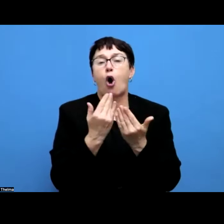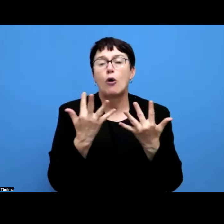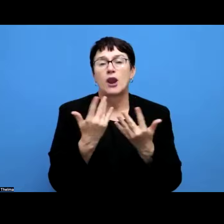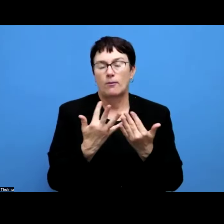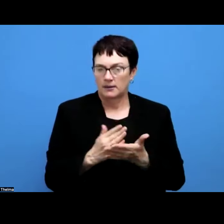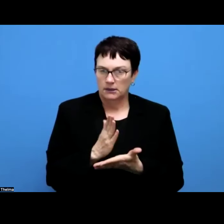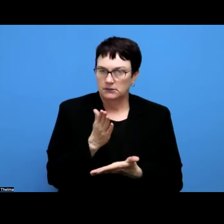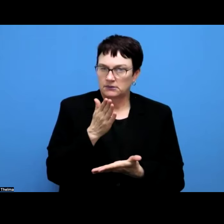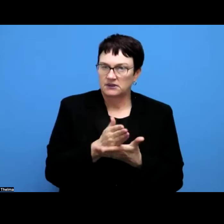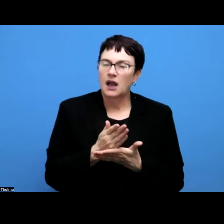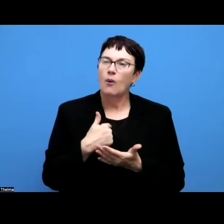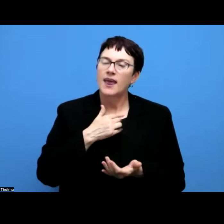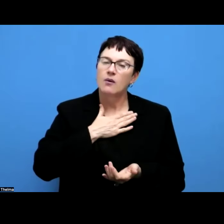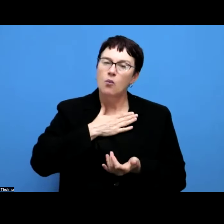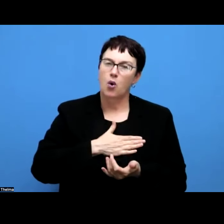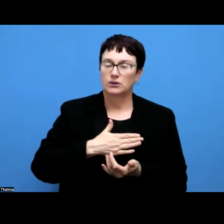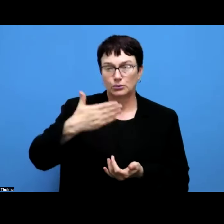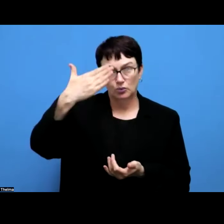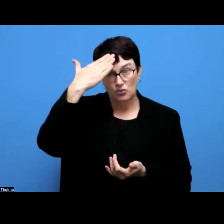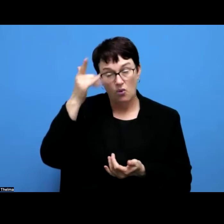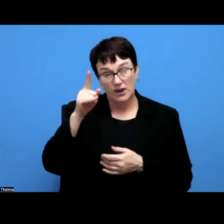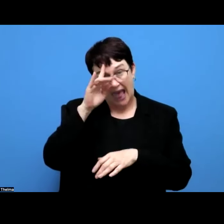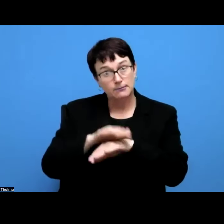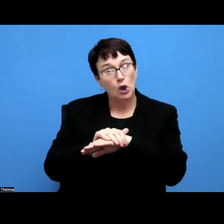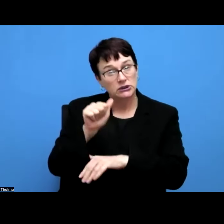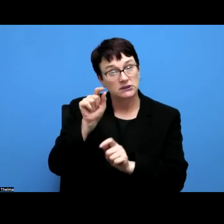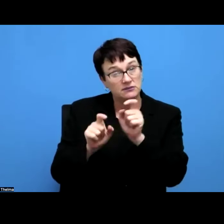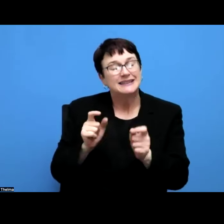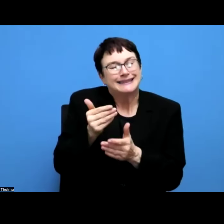disabilities themselves and their representative organizations.